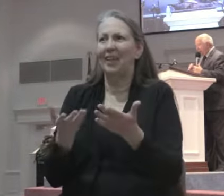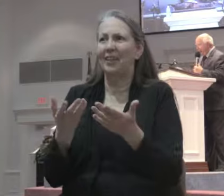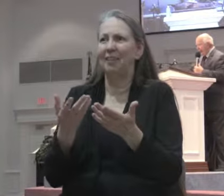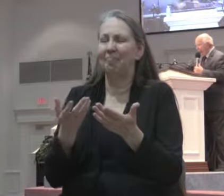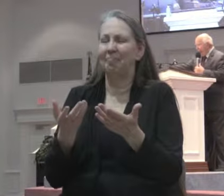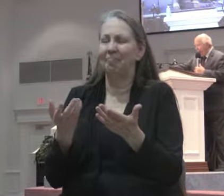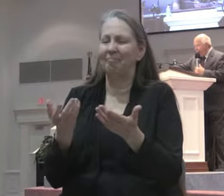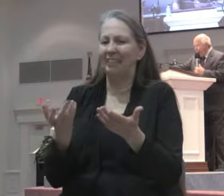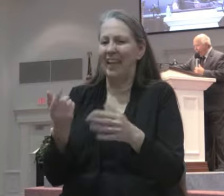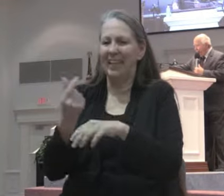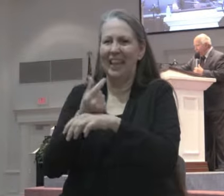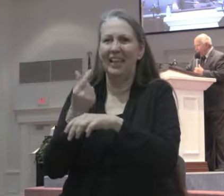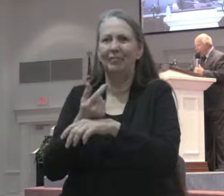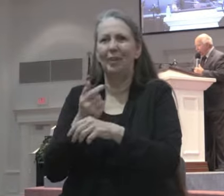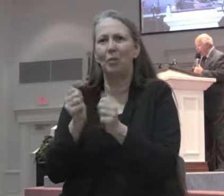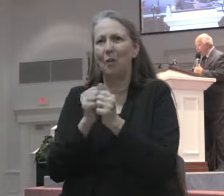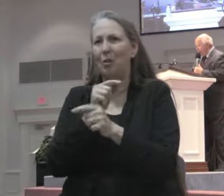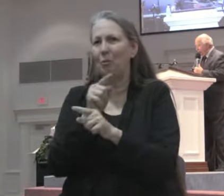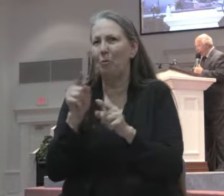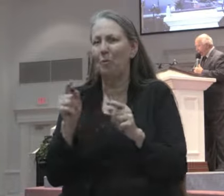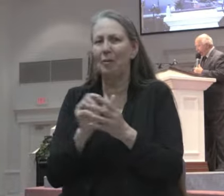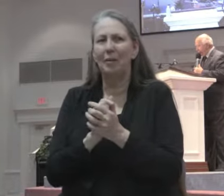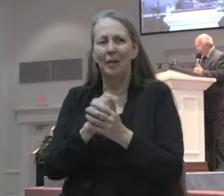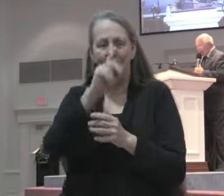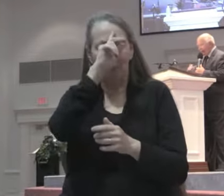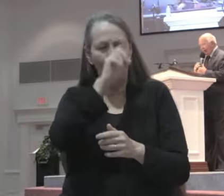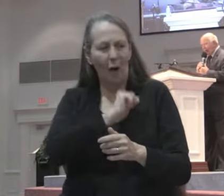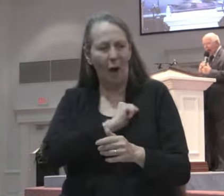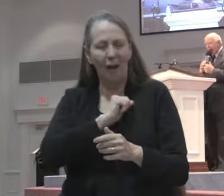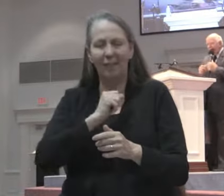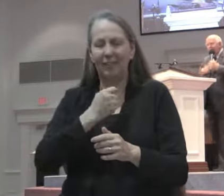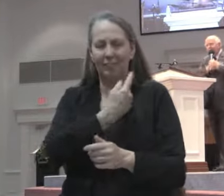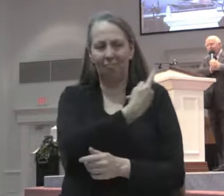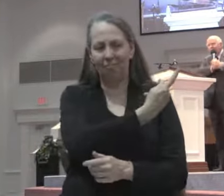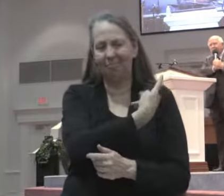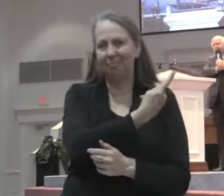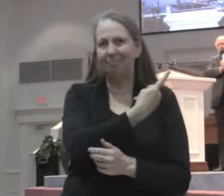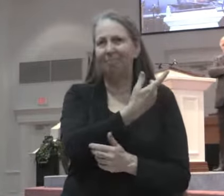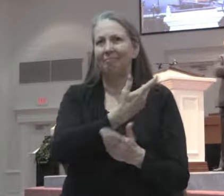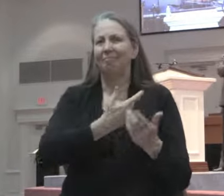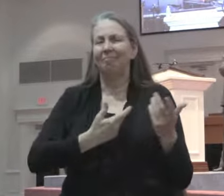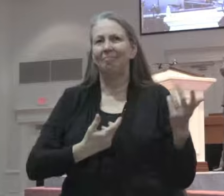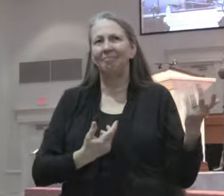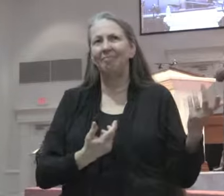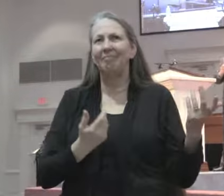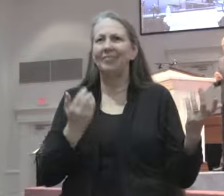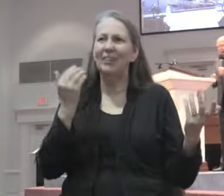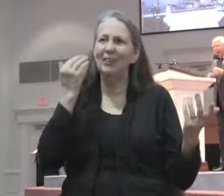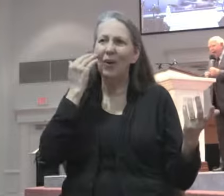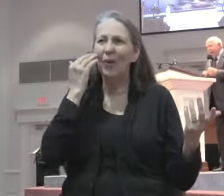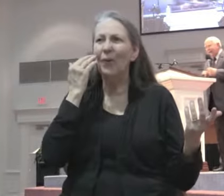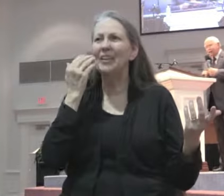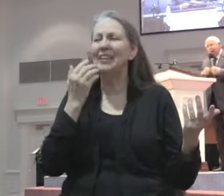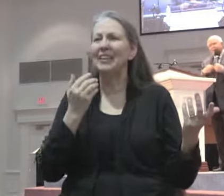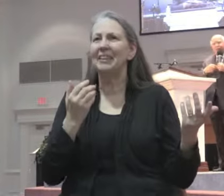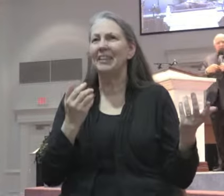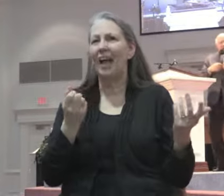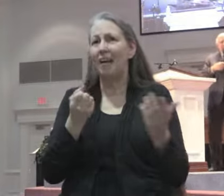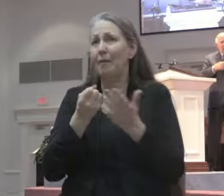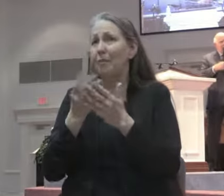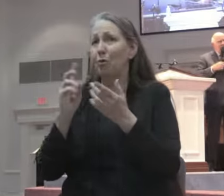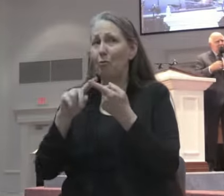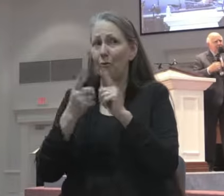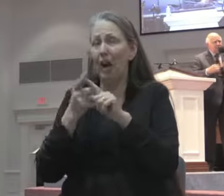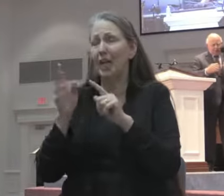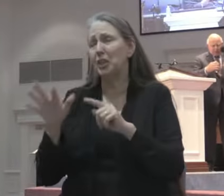being back here in Gainesville with you, Brother Arnold and I. You know, I have a few